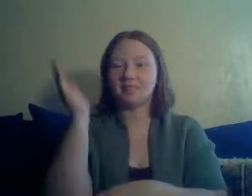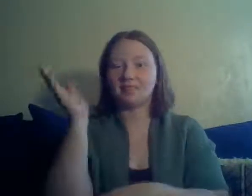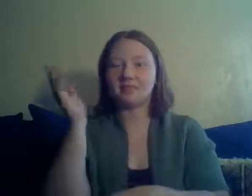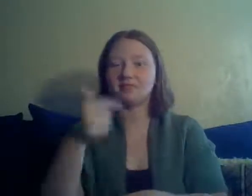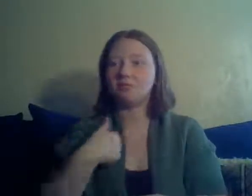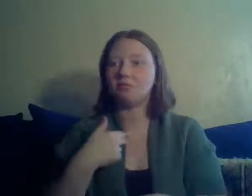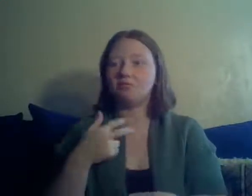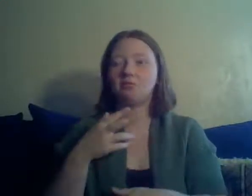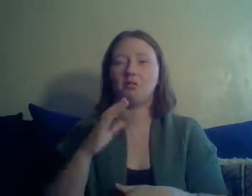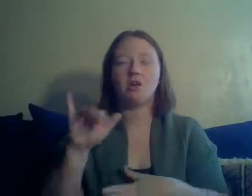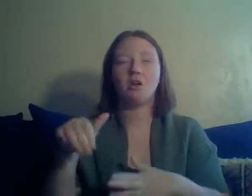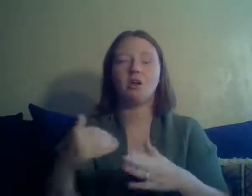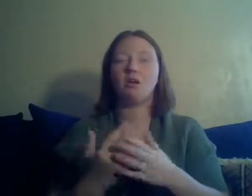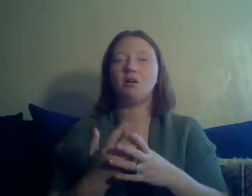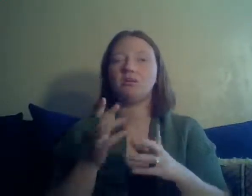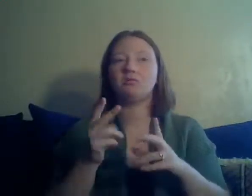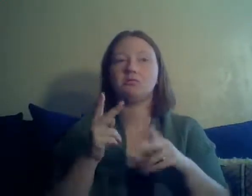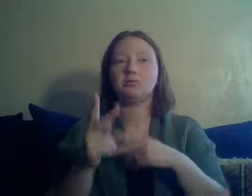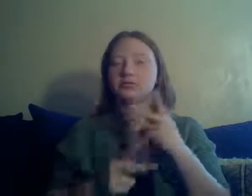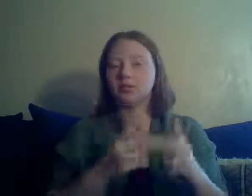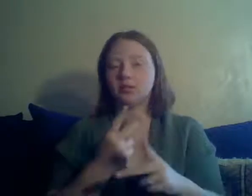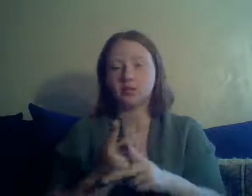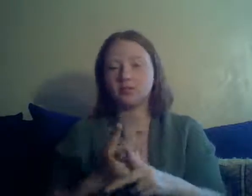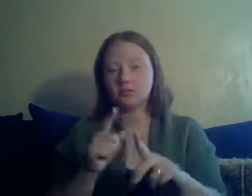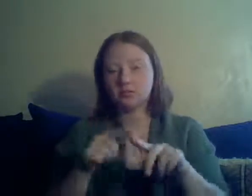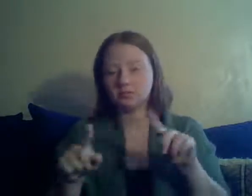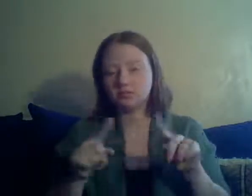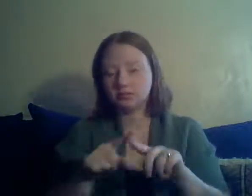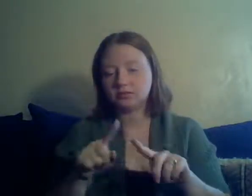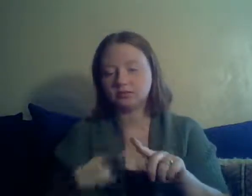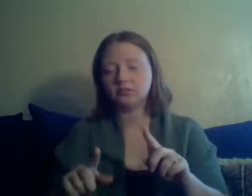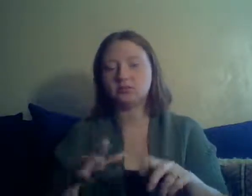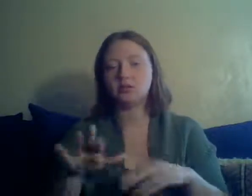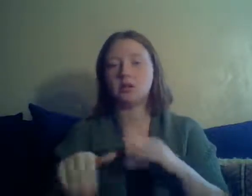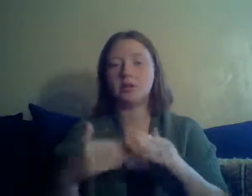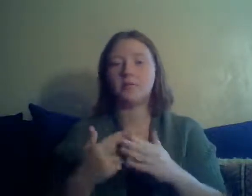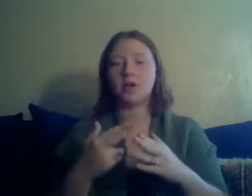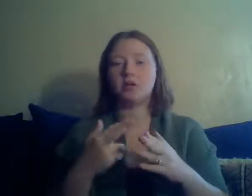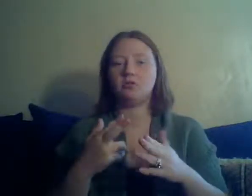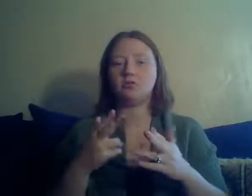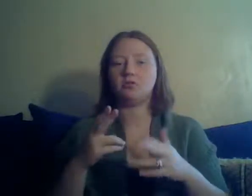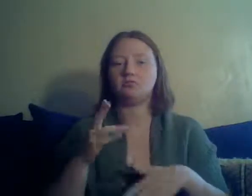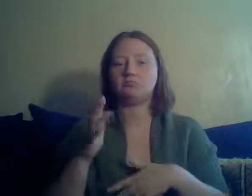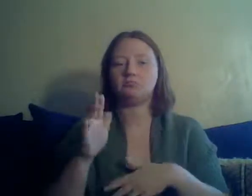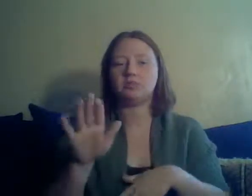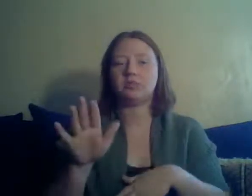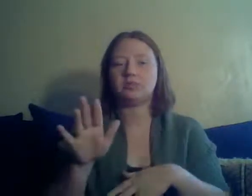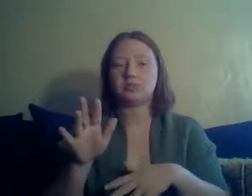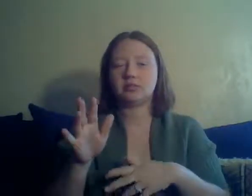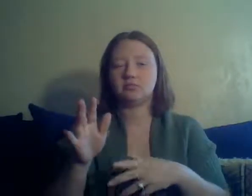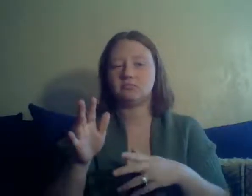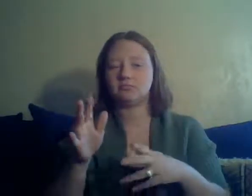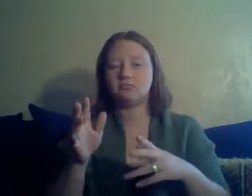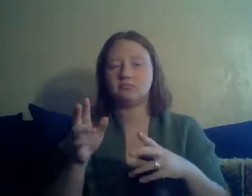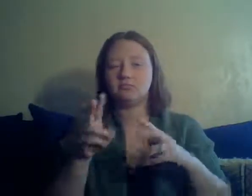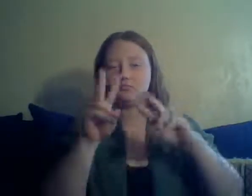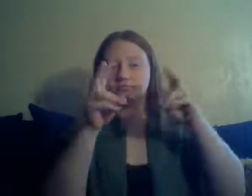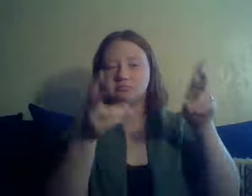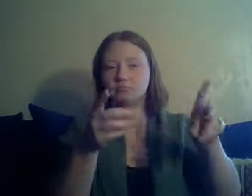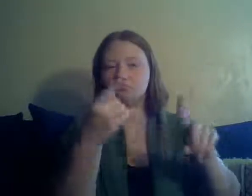then culminated in a short research paper, about a 7 to 10 page research paper. And doing